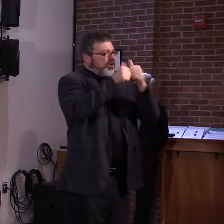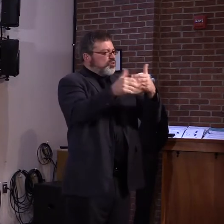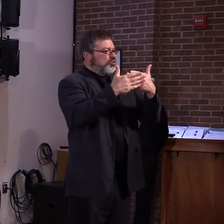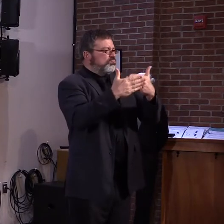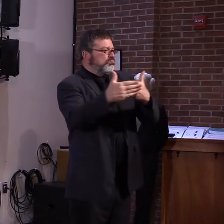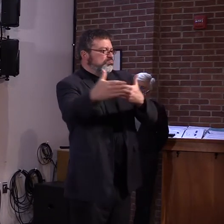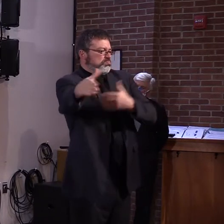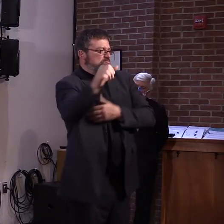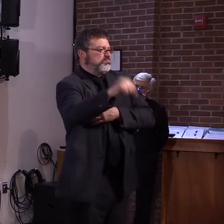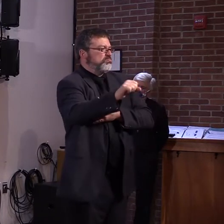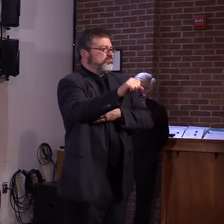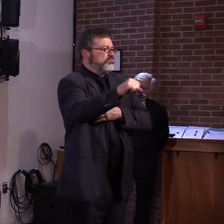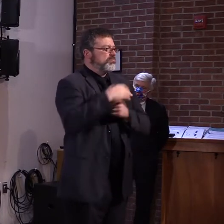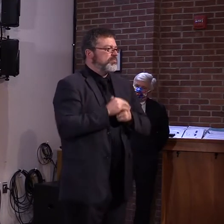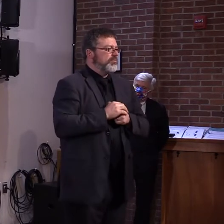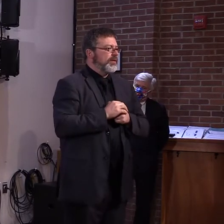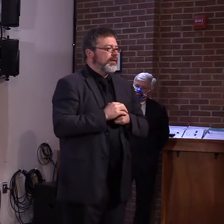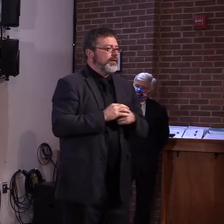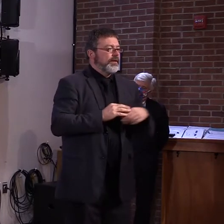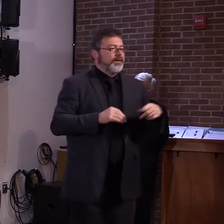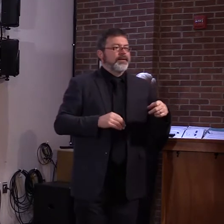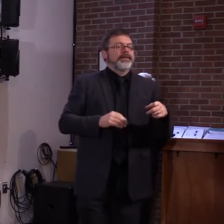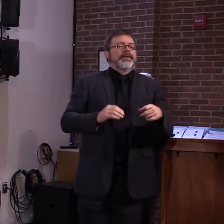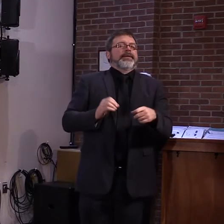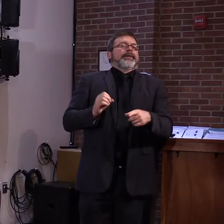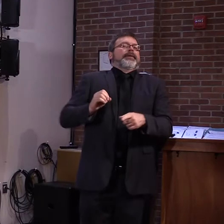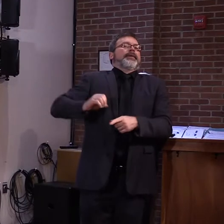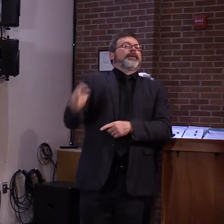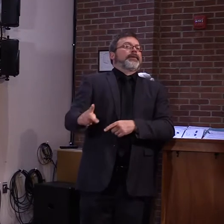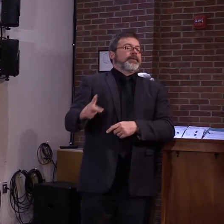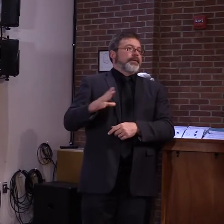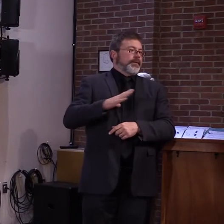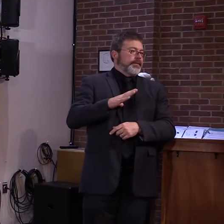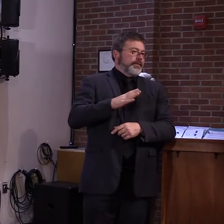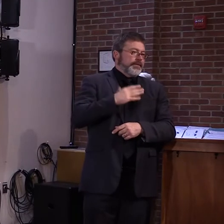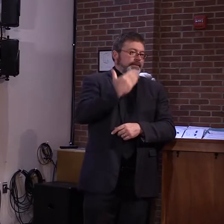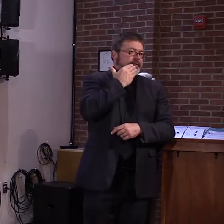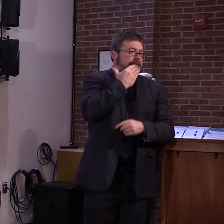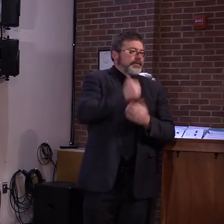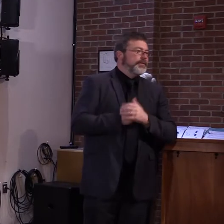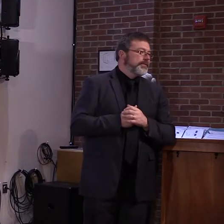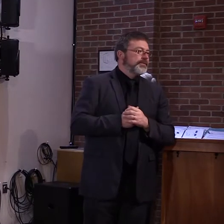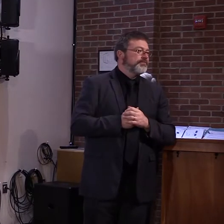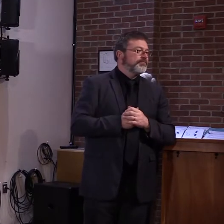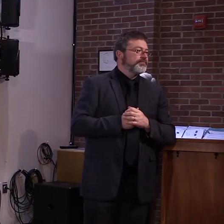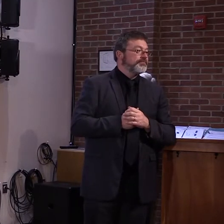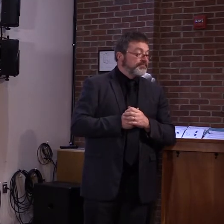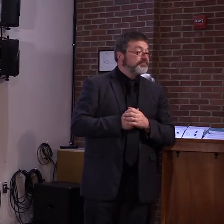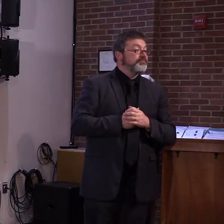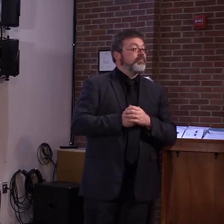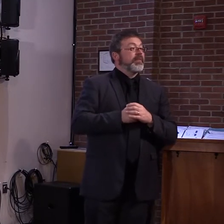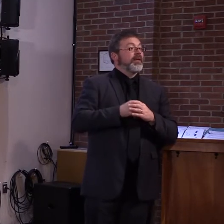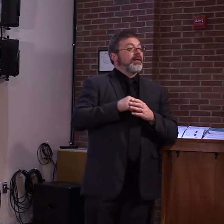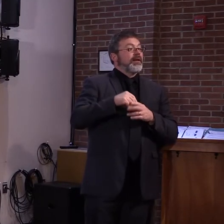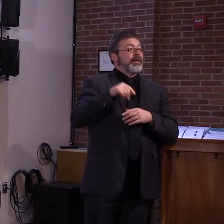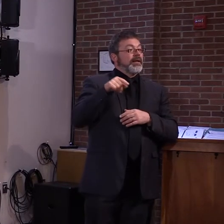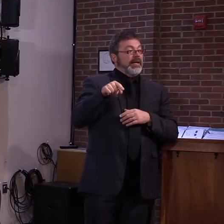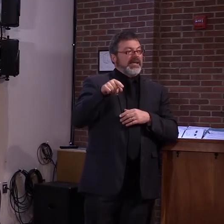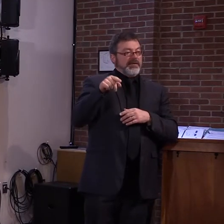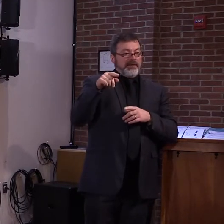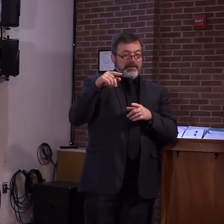Okay, well, thank you as always. Thank you. All right, I'm going to go back to Aaron at VT Digger.